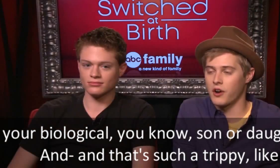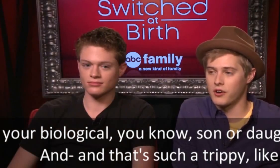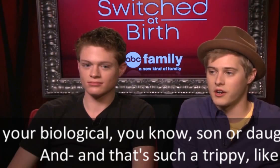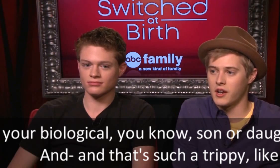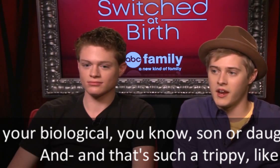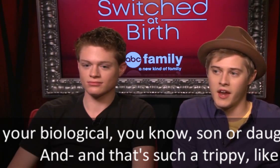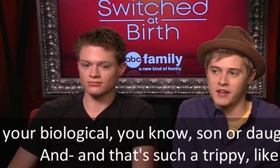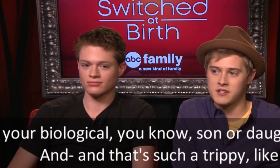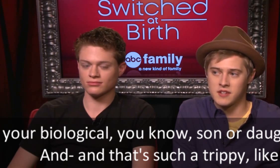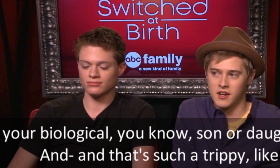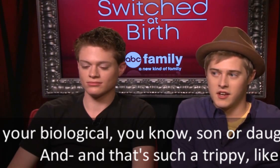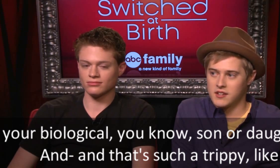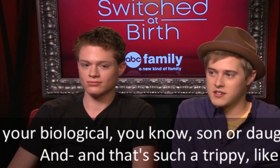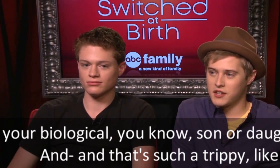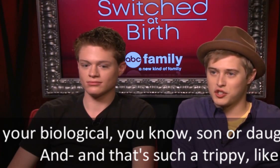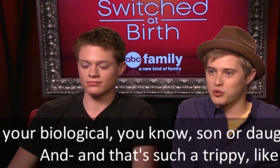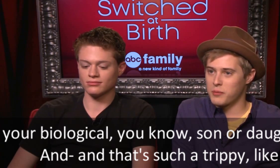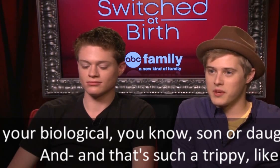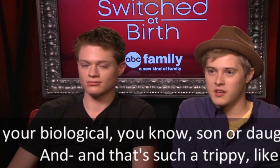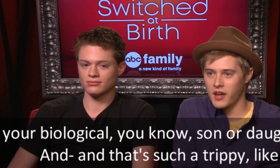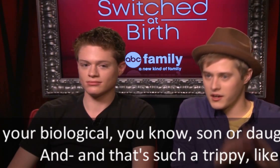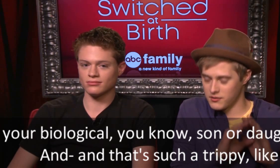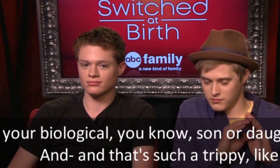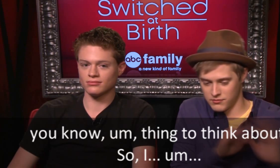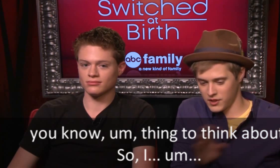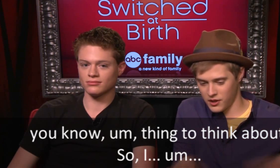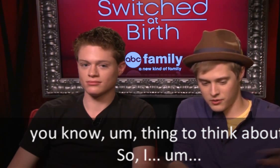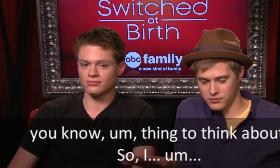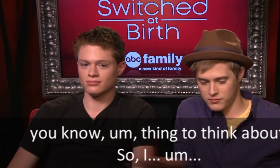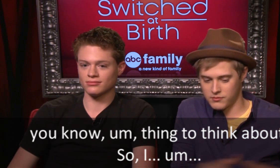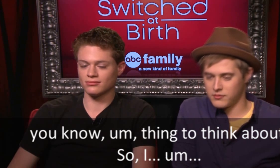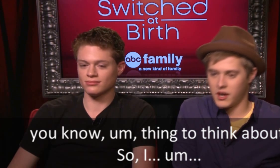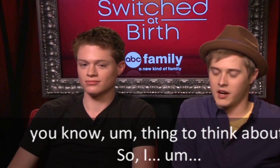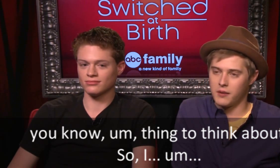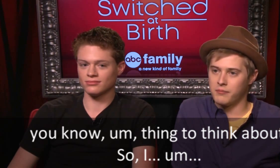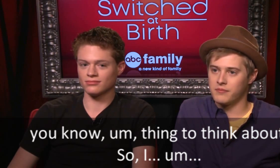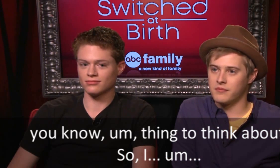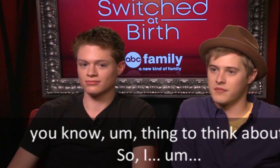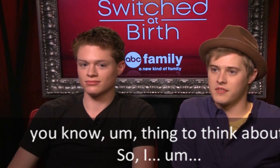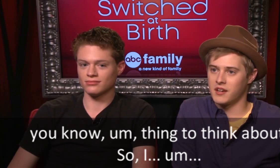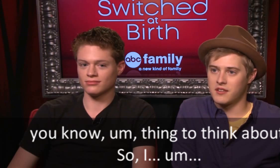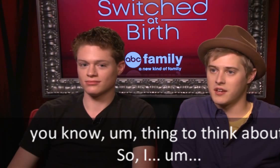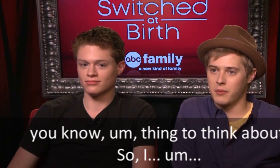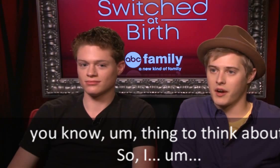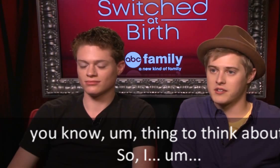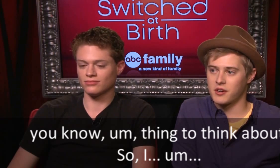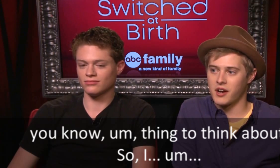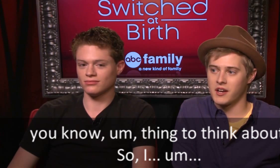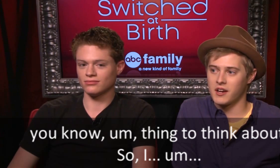daughter, and that's such a trippy, like, you know, thing to think about. So I